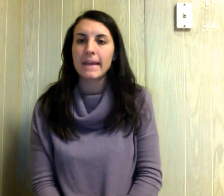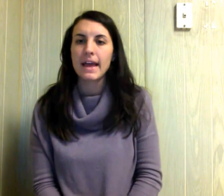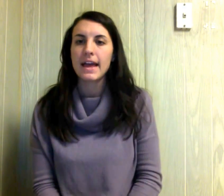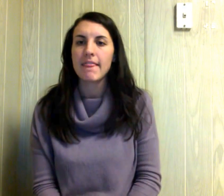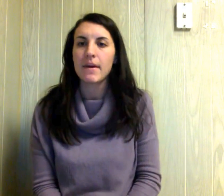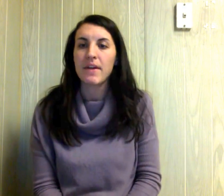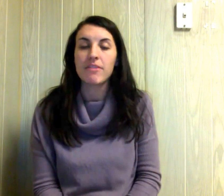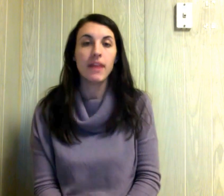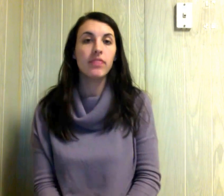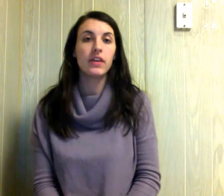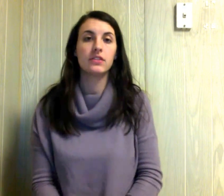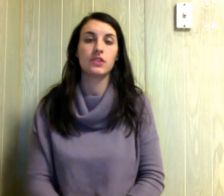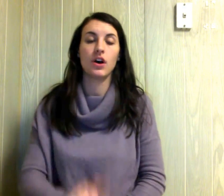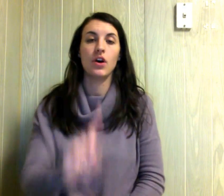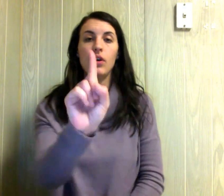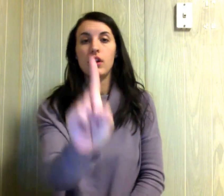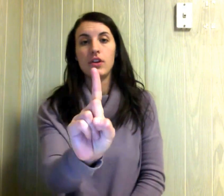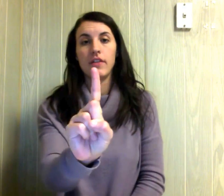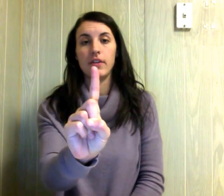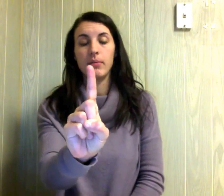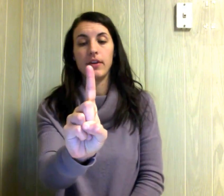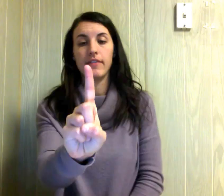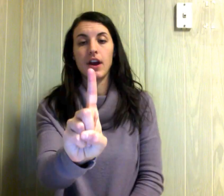Okay, and then we have the month. So you have your pointer finger up.